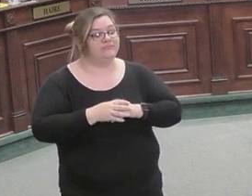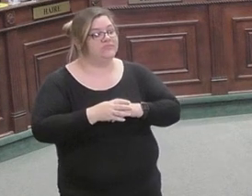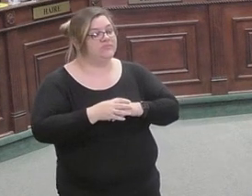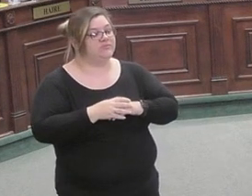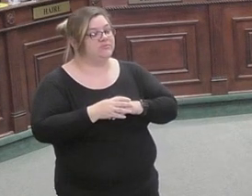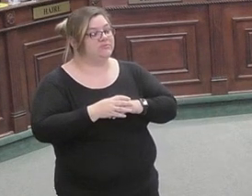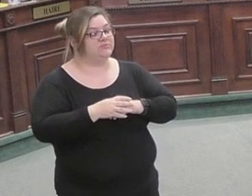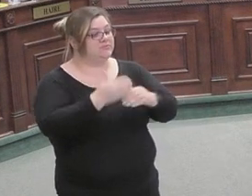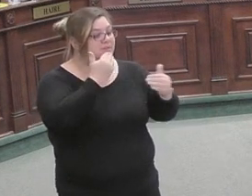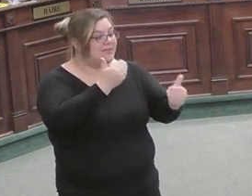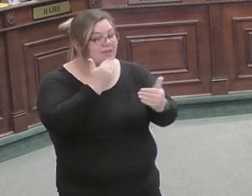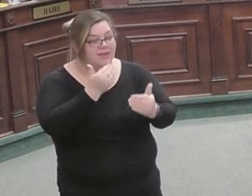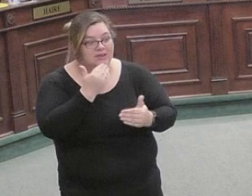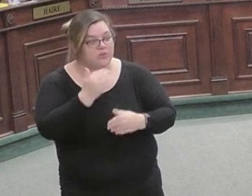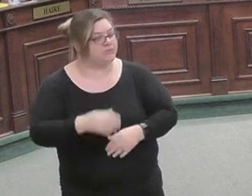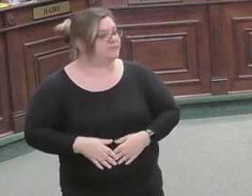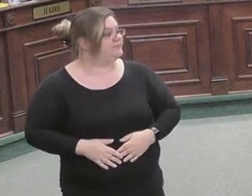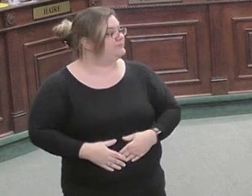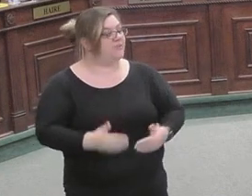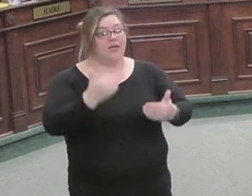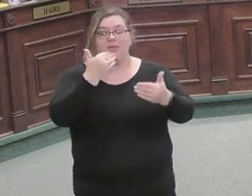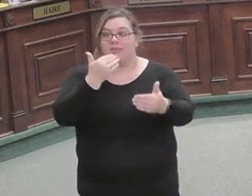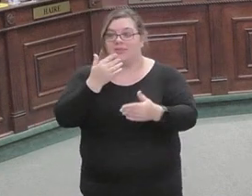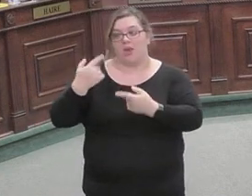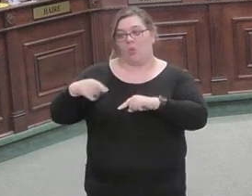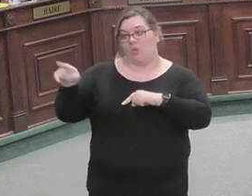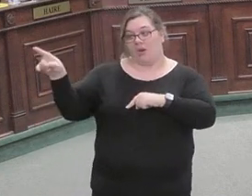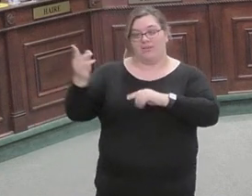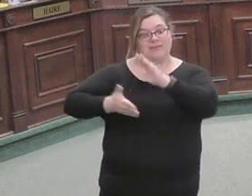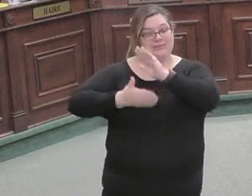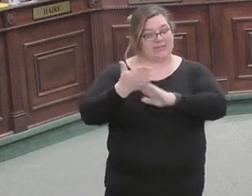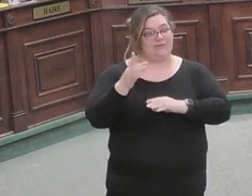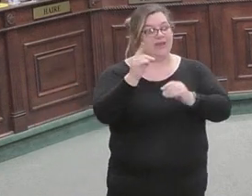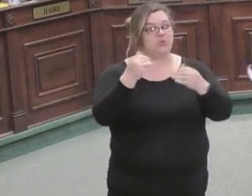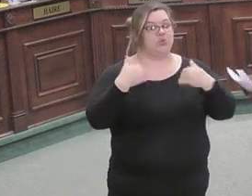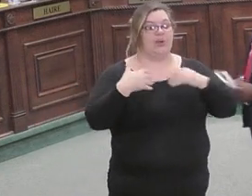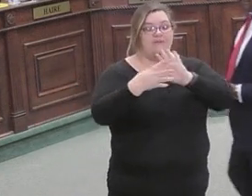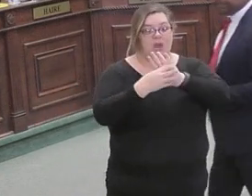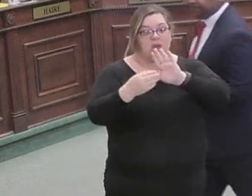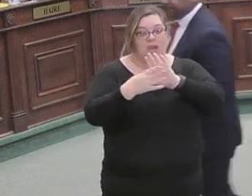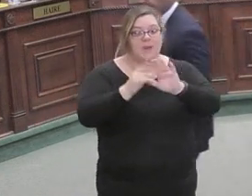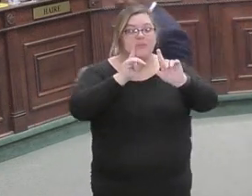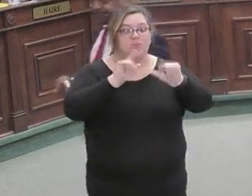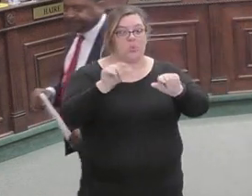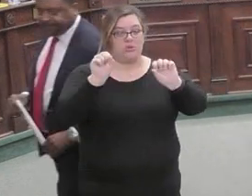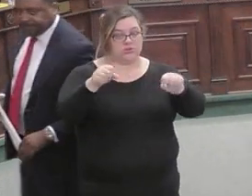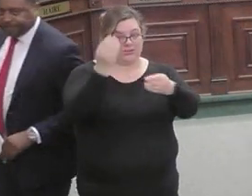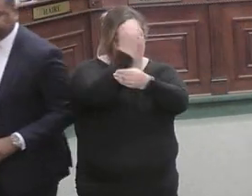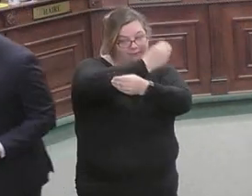you. All right, thank you, guys. Thank you very much, and while he's leaving here, I do have copies of the order up here for you. I can share with you. Thank you.